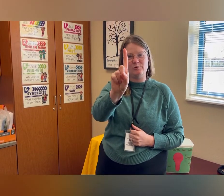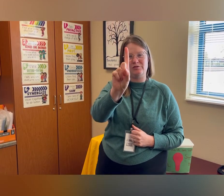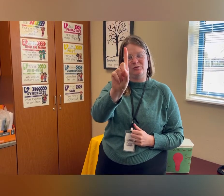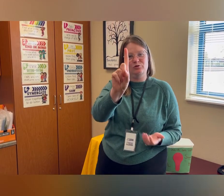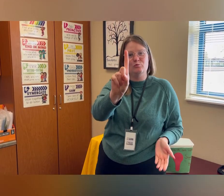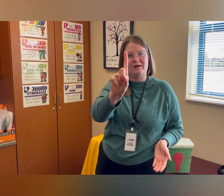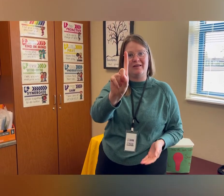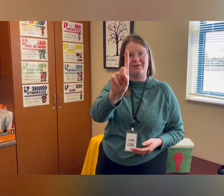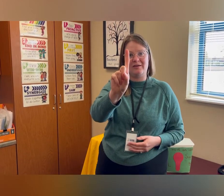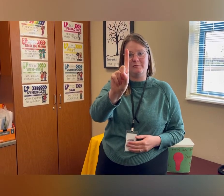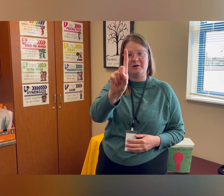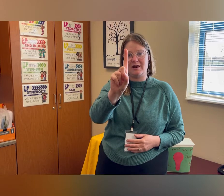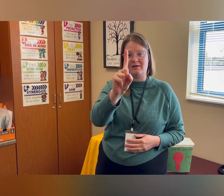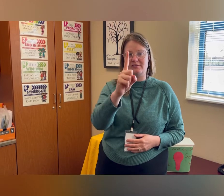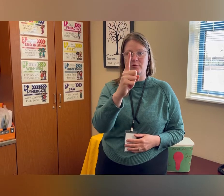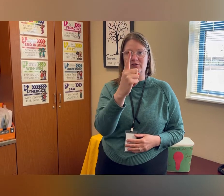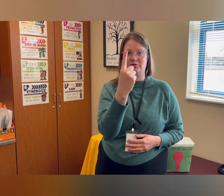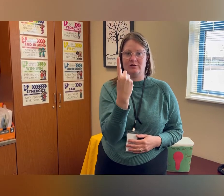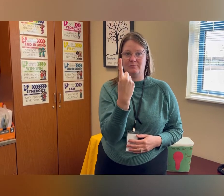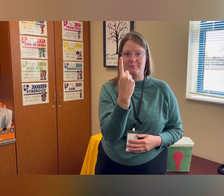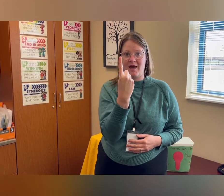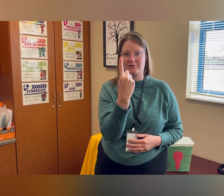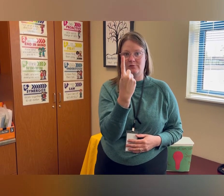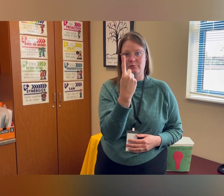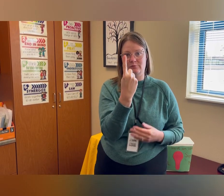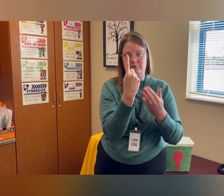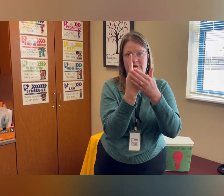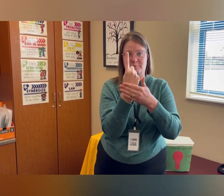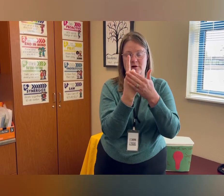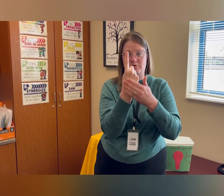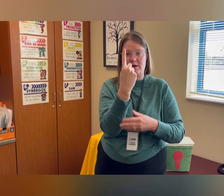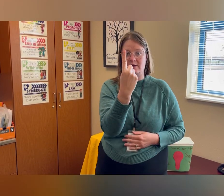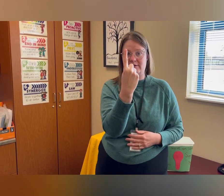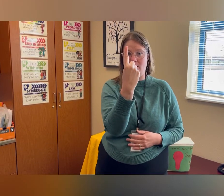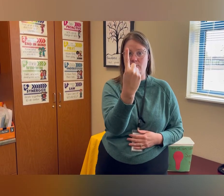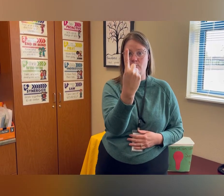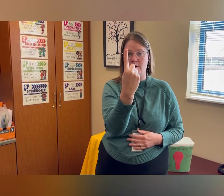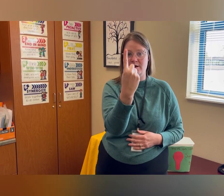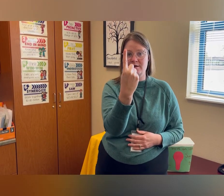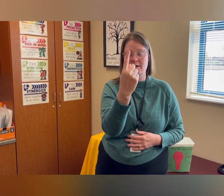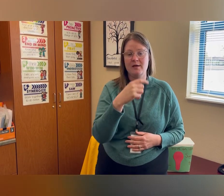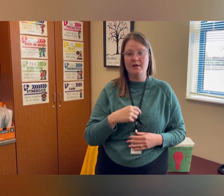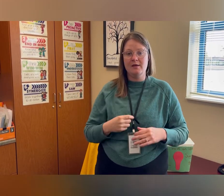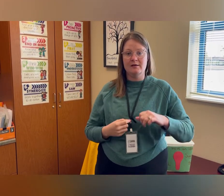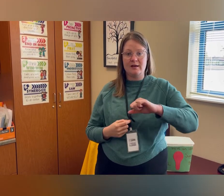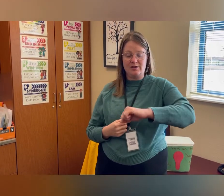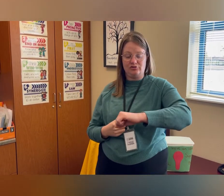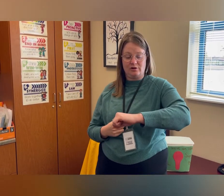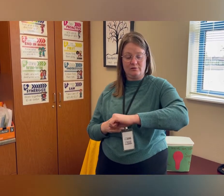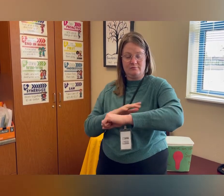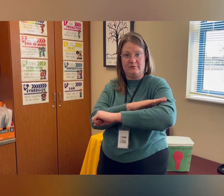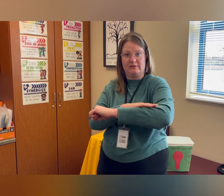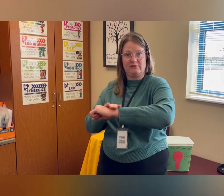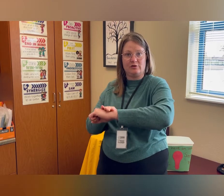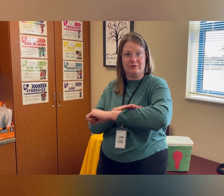you do one like this, but in ASL we turn it back. So this part of your hand is out. One nation, this is your